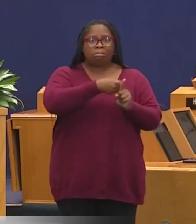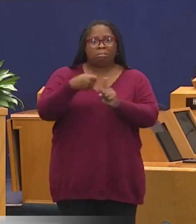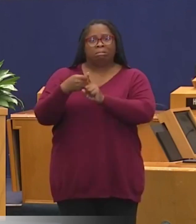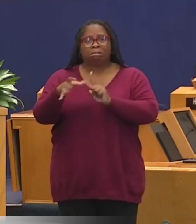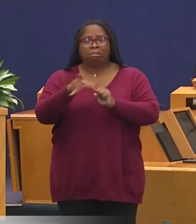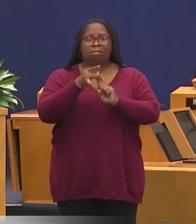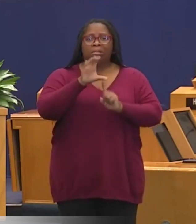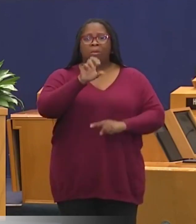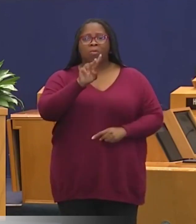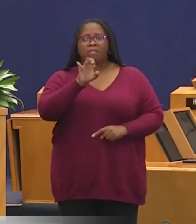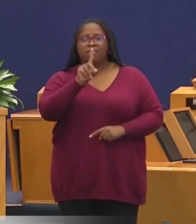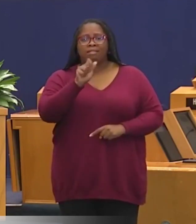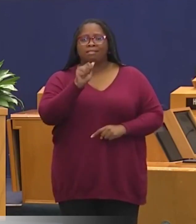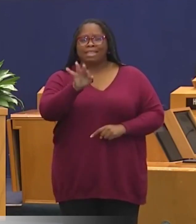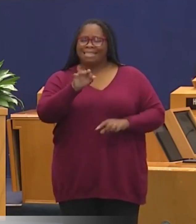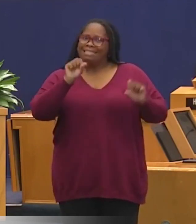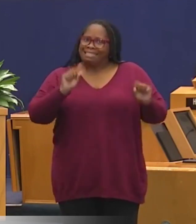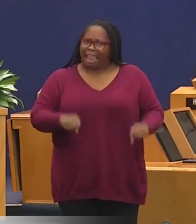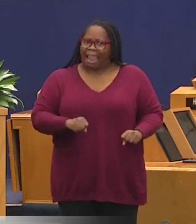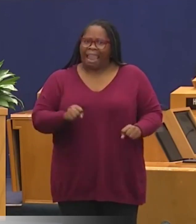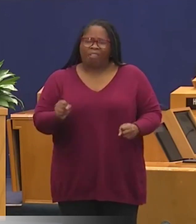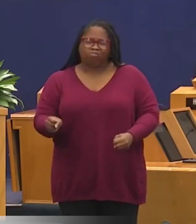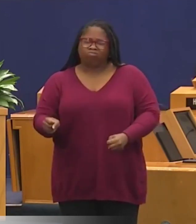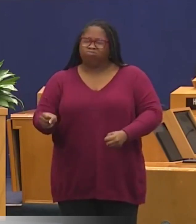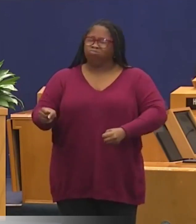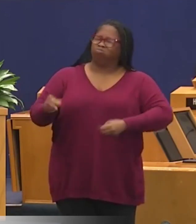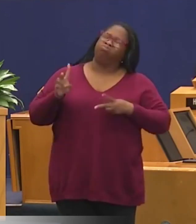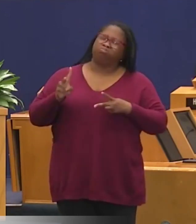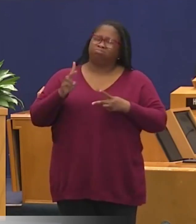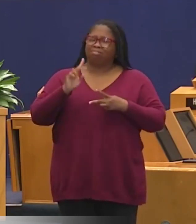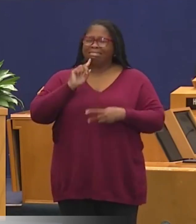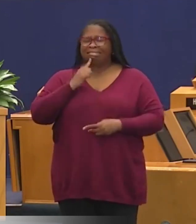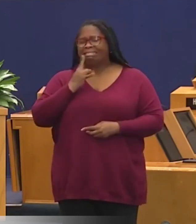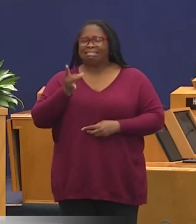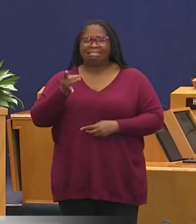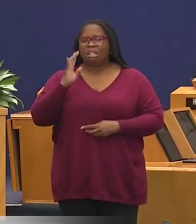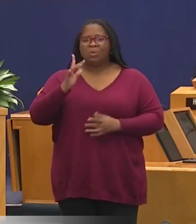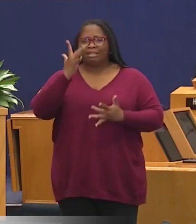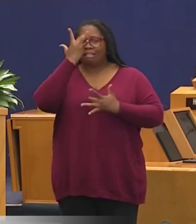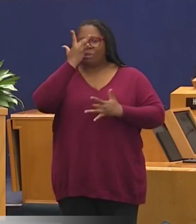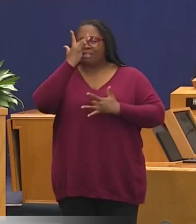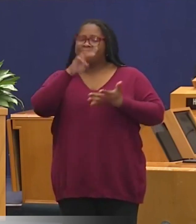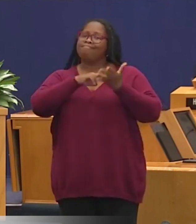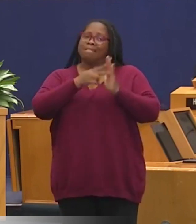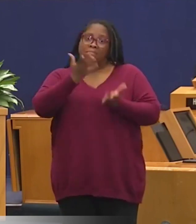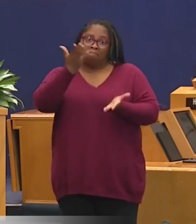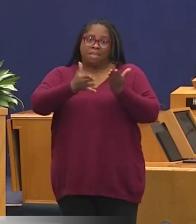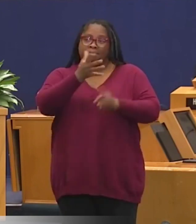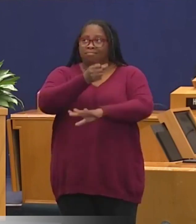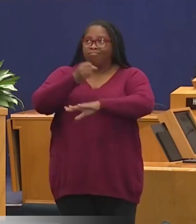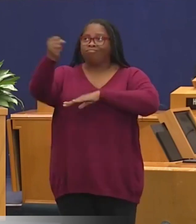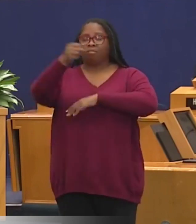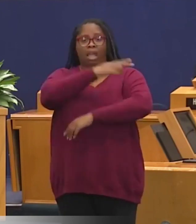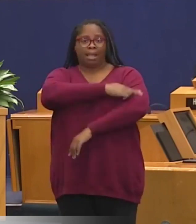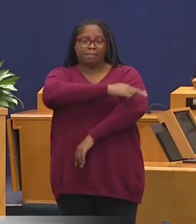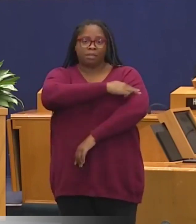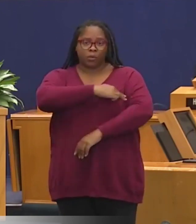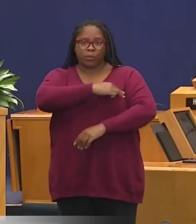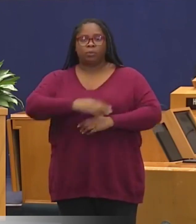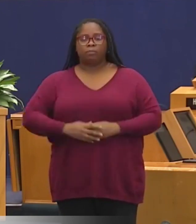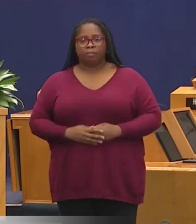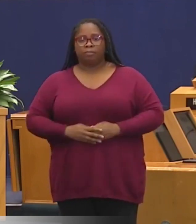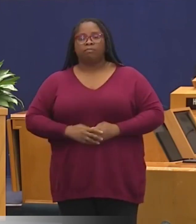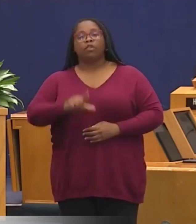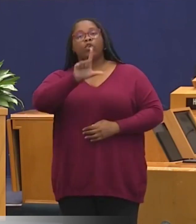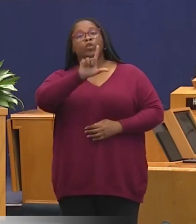age can have very serious illness, and that can mean that they're required to have a hospitalization. 28%